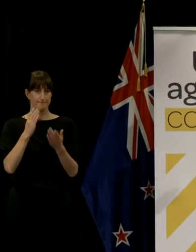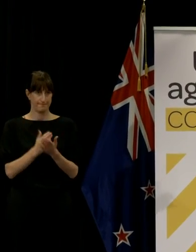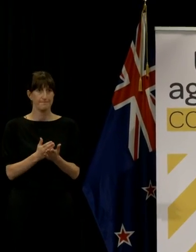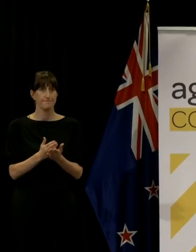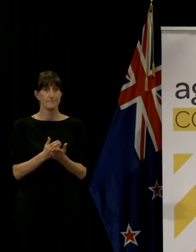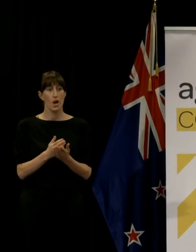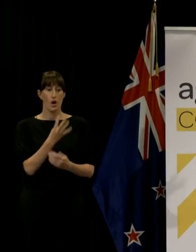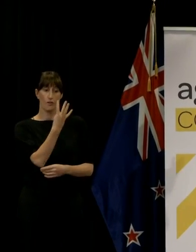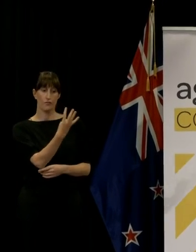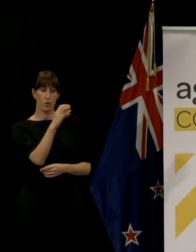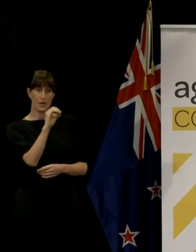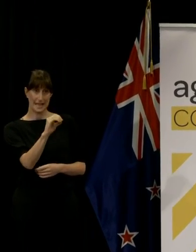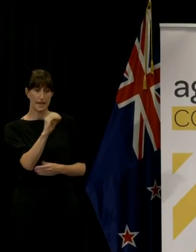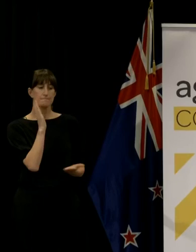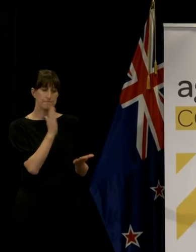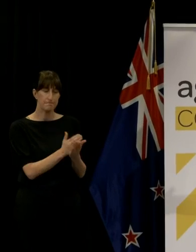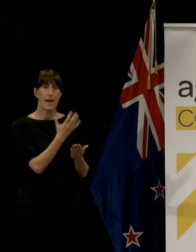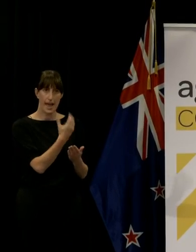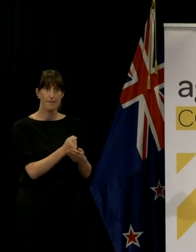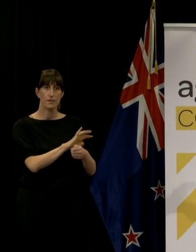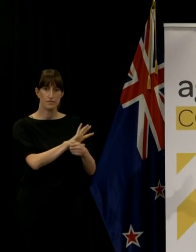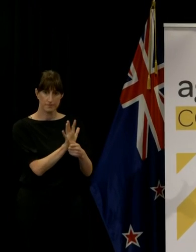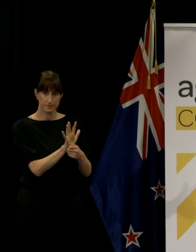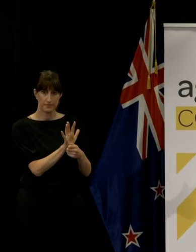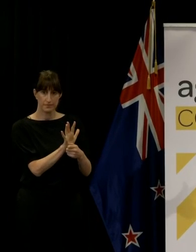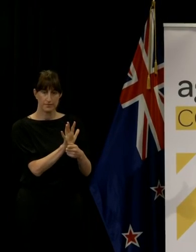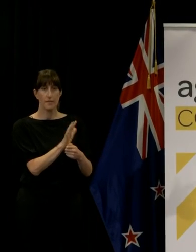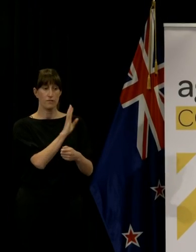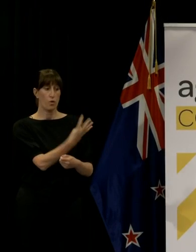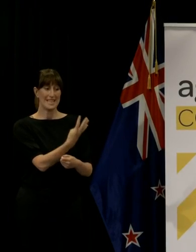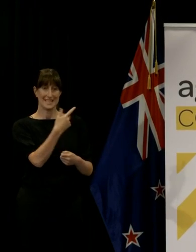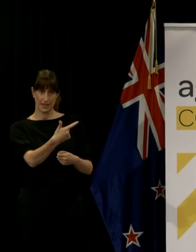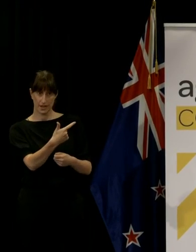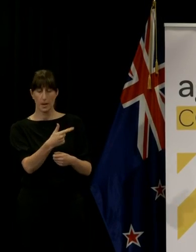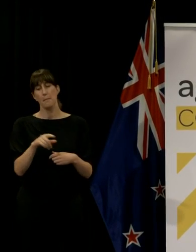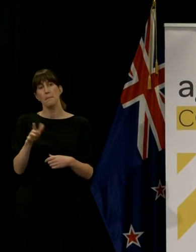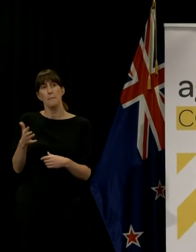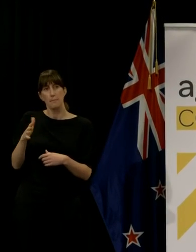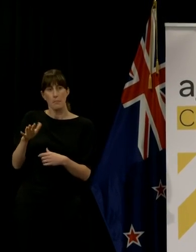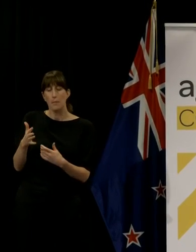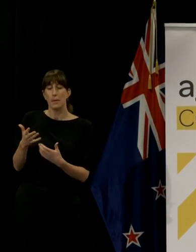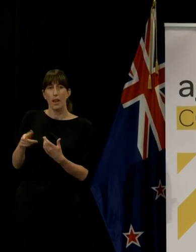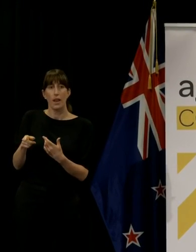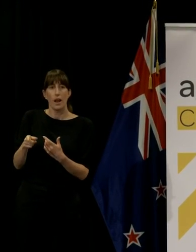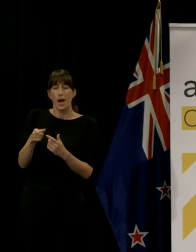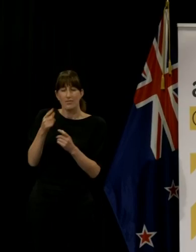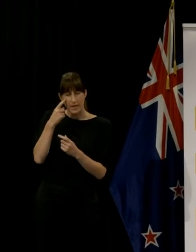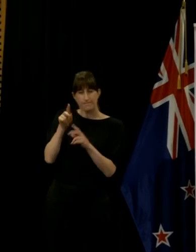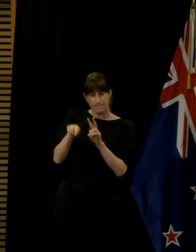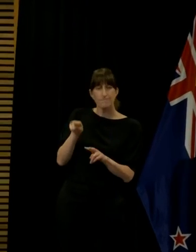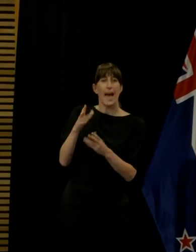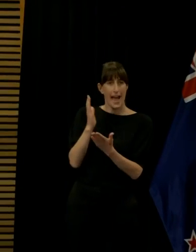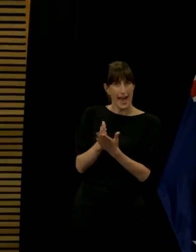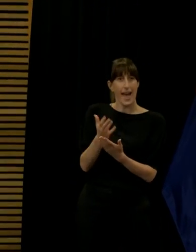confirmed cases and 3 are probable cases. A reminder that in probable cases, this is a person who